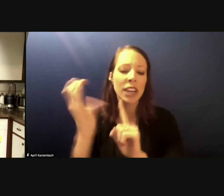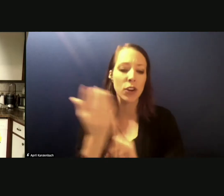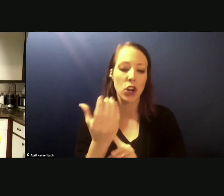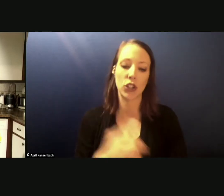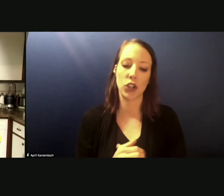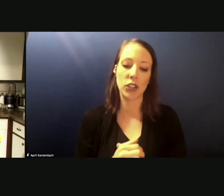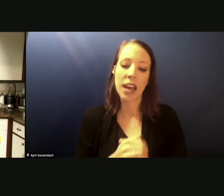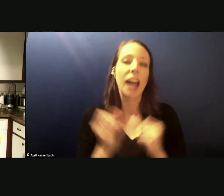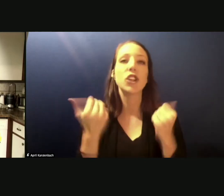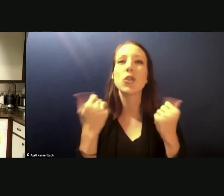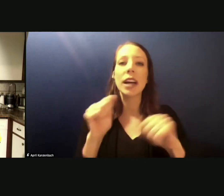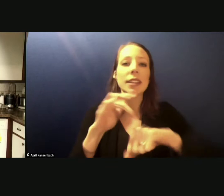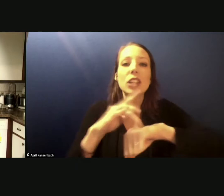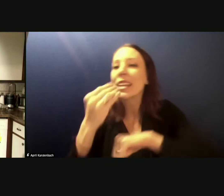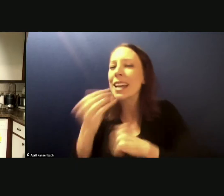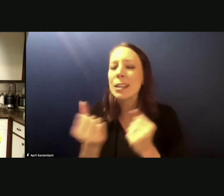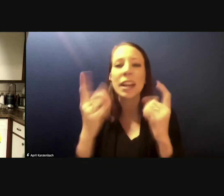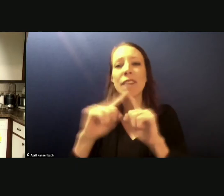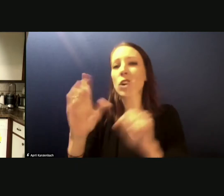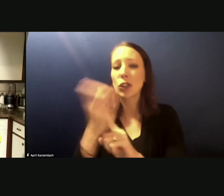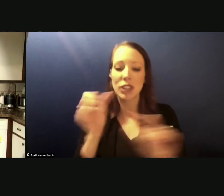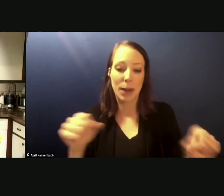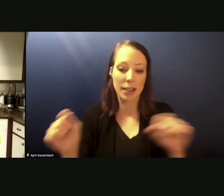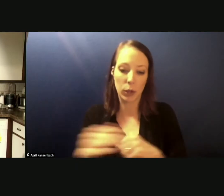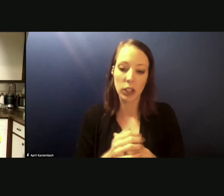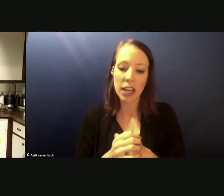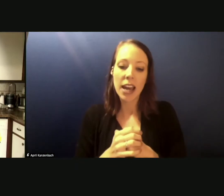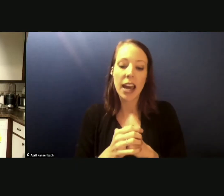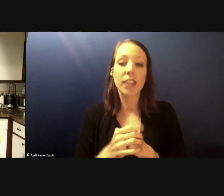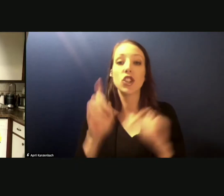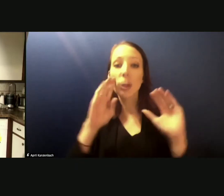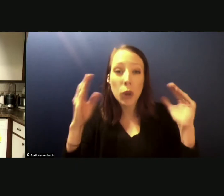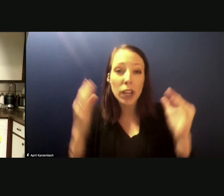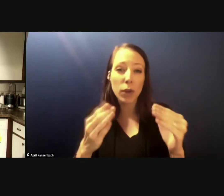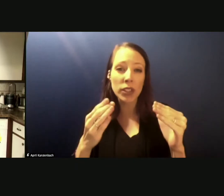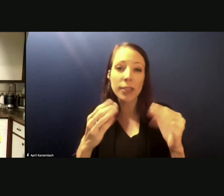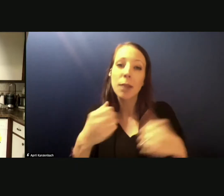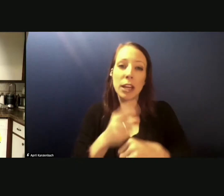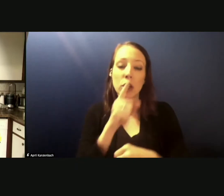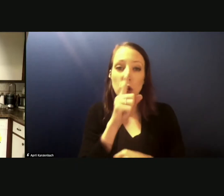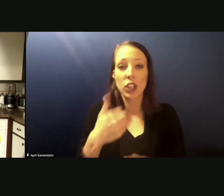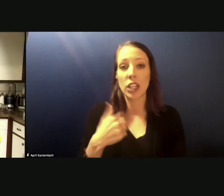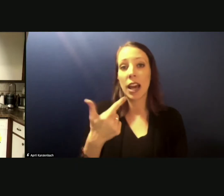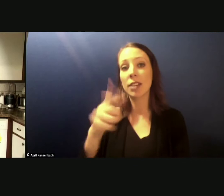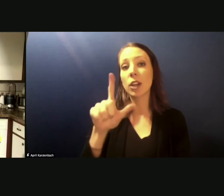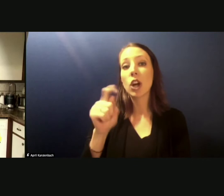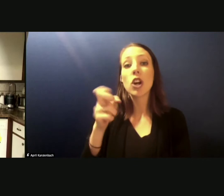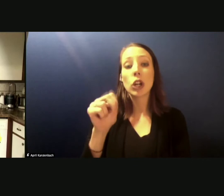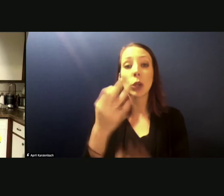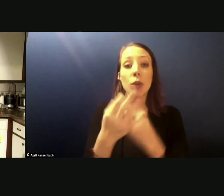many different cultures. And she tries to just eat as many different cultures as possible. And she really focuses on making sure that she